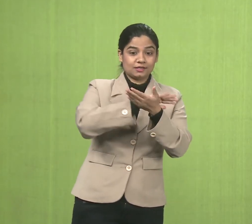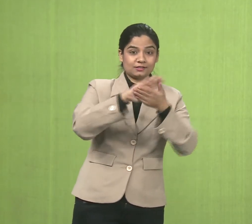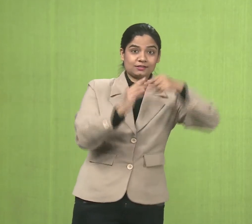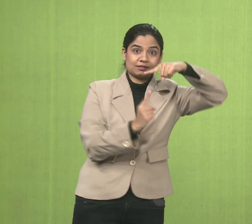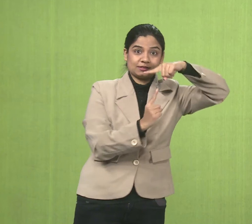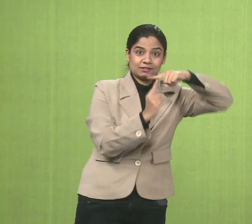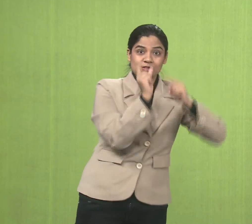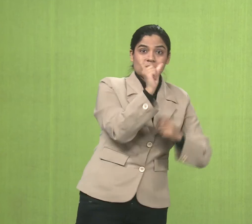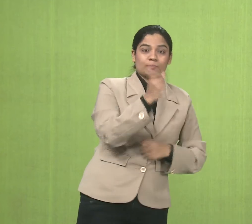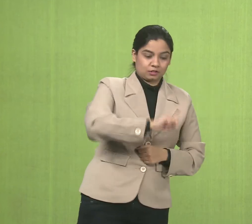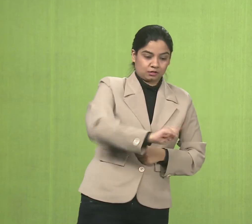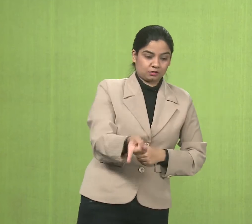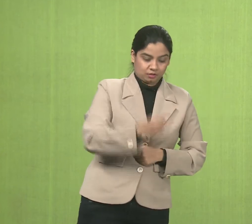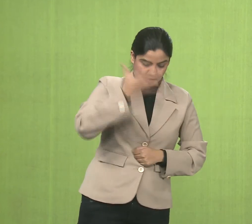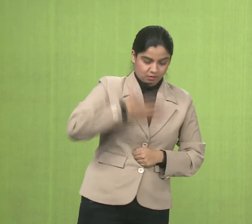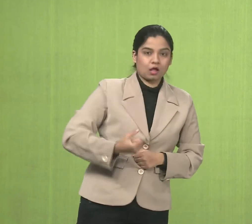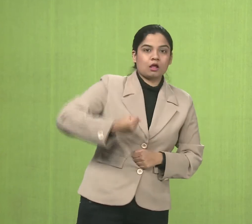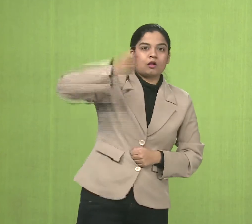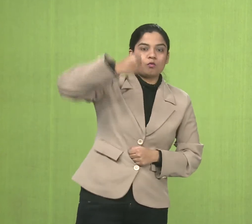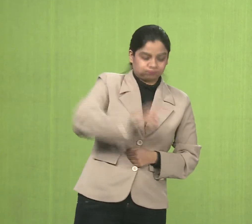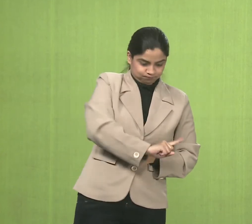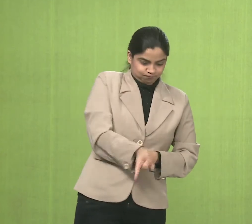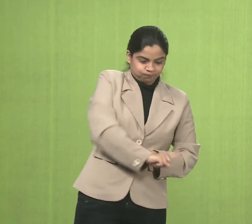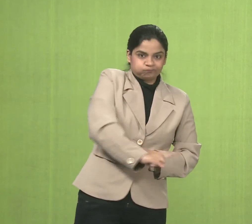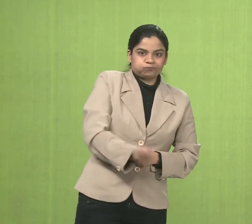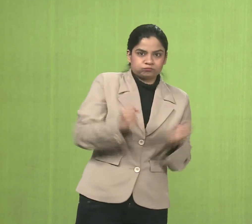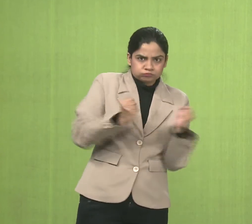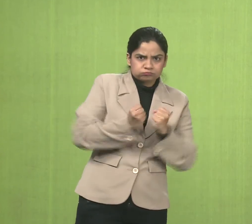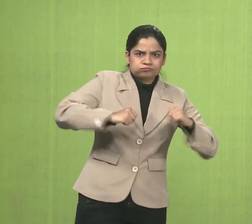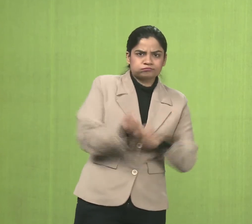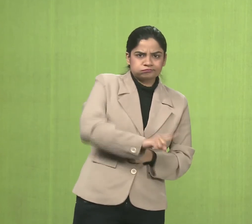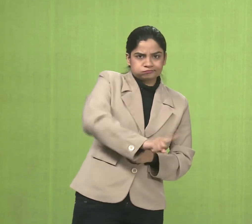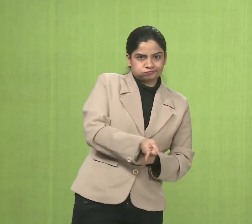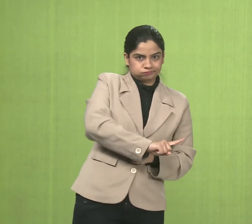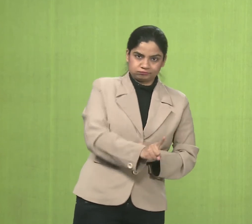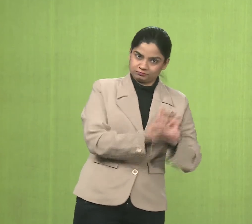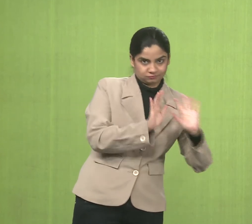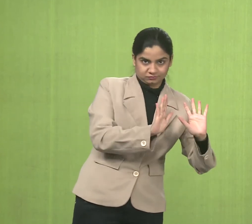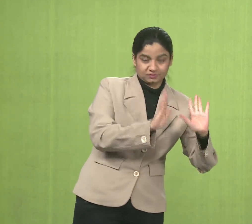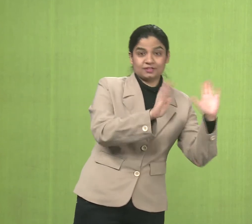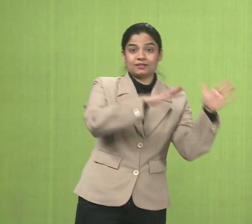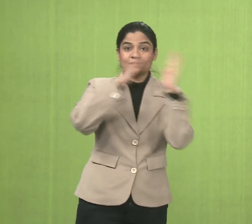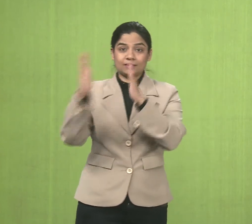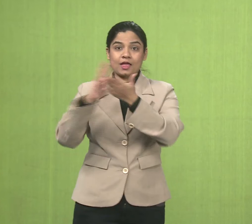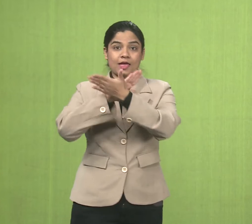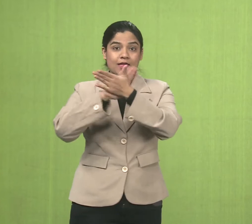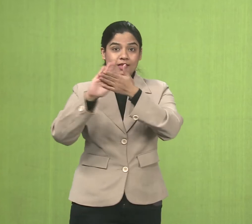Weights. Weights, as you can see, the body quantity, how much is the body weight, the measurement,